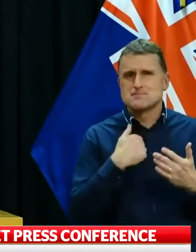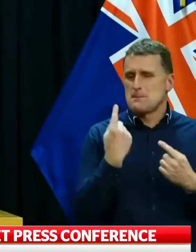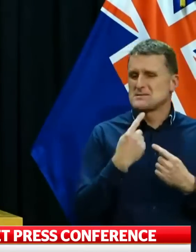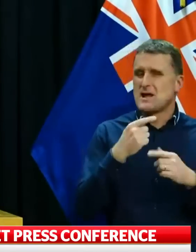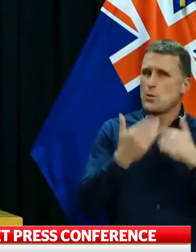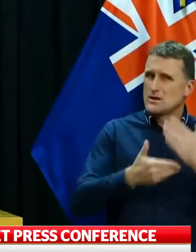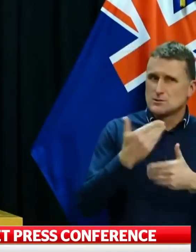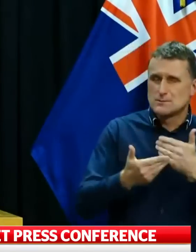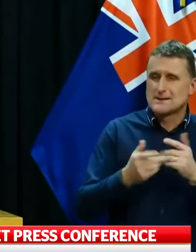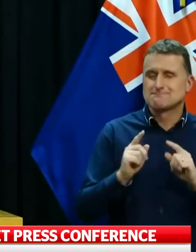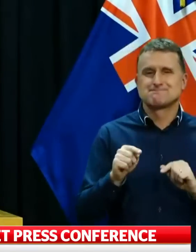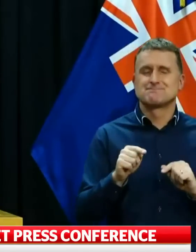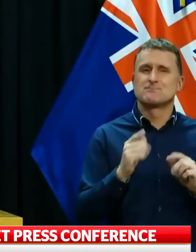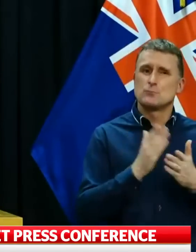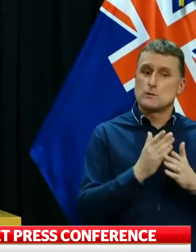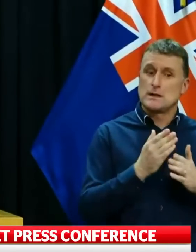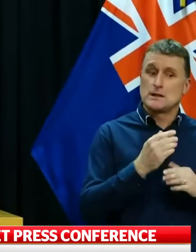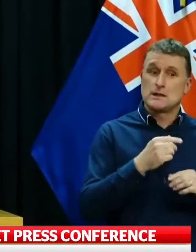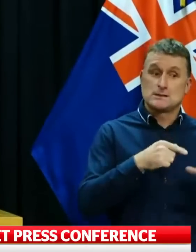We are planning around